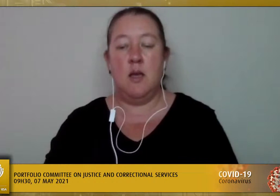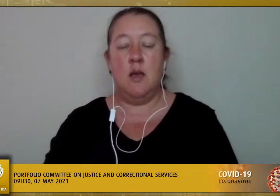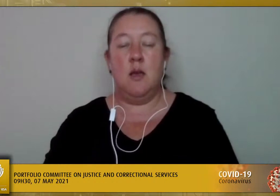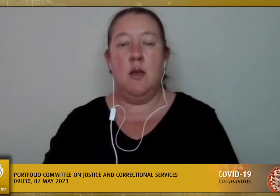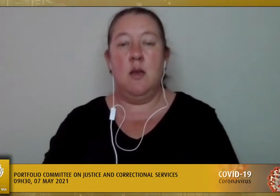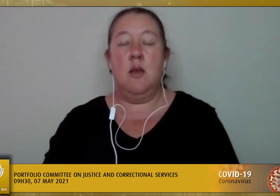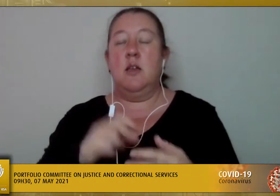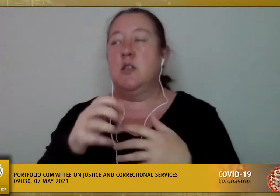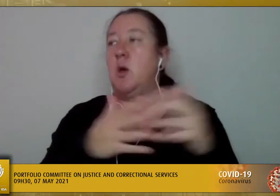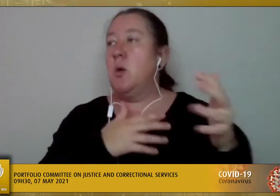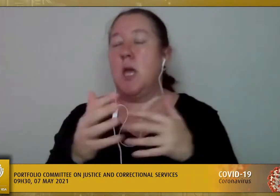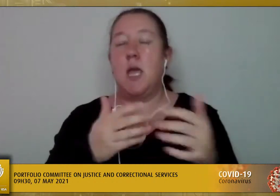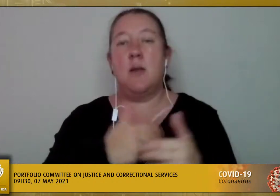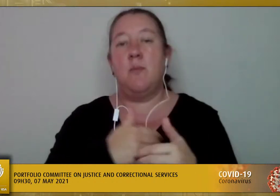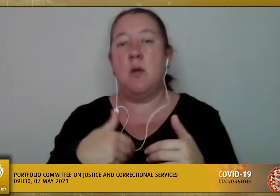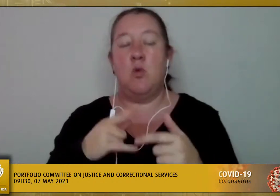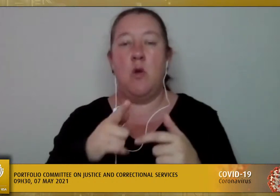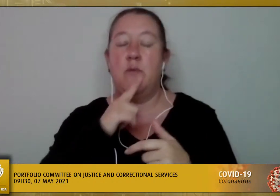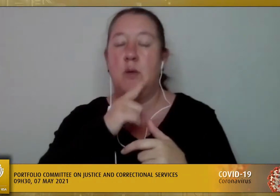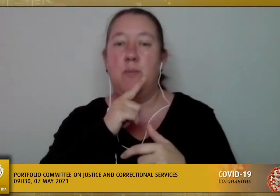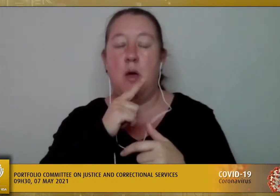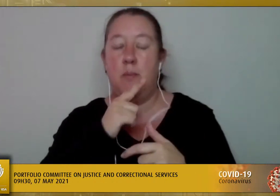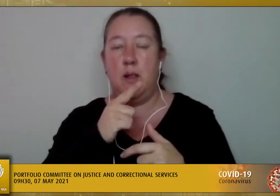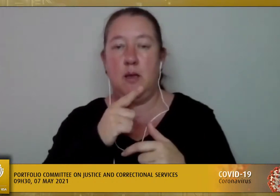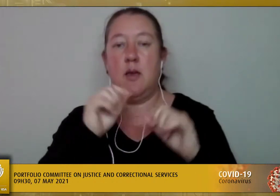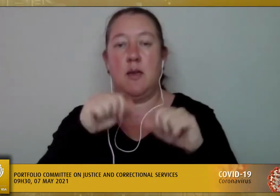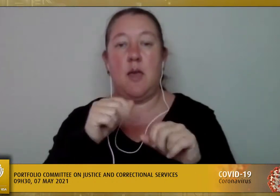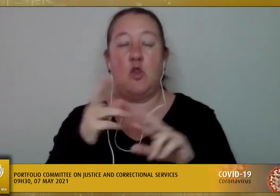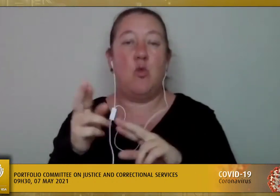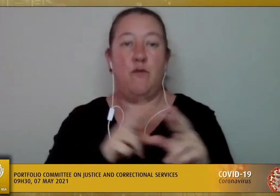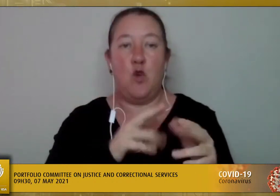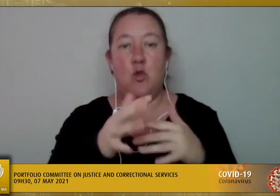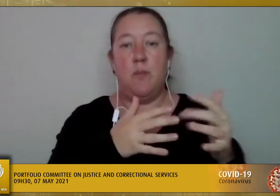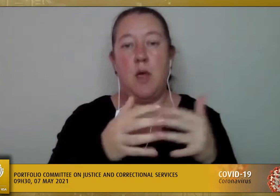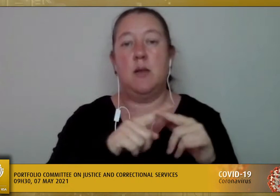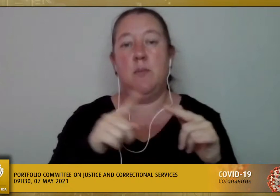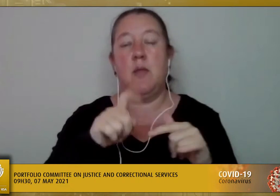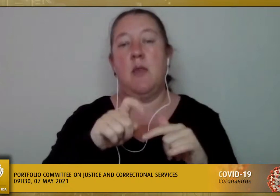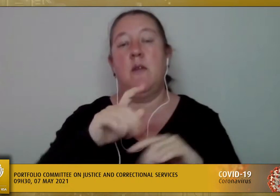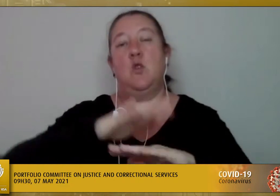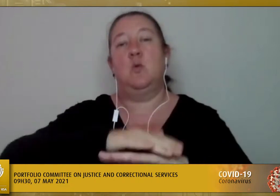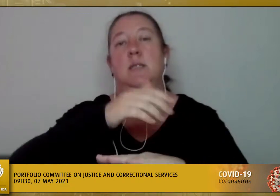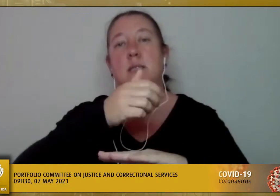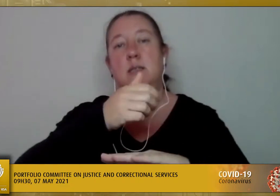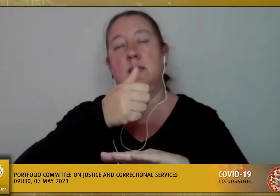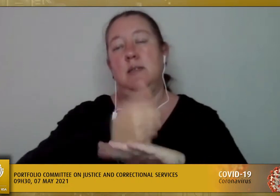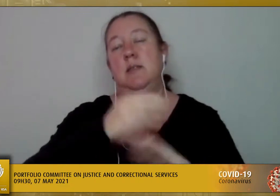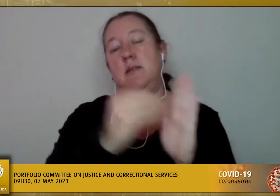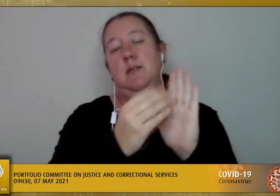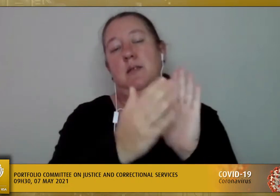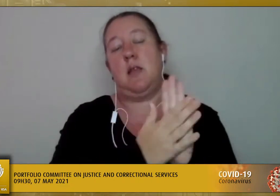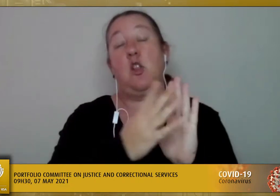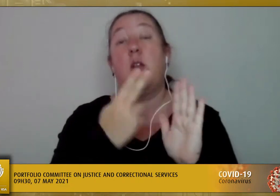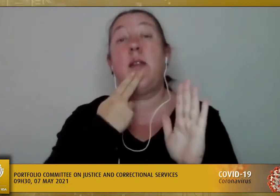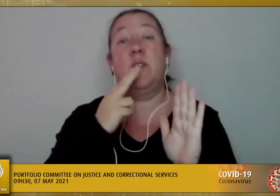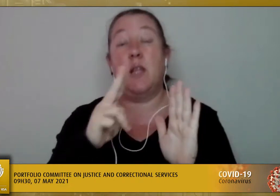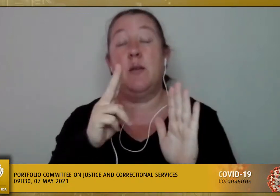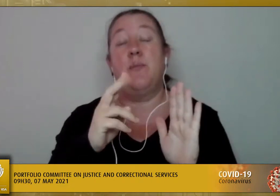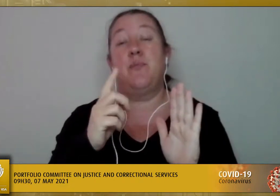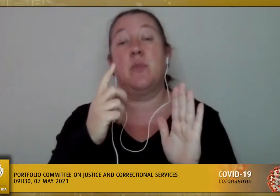so any member of the public can refer matter but they have to set out on affidavit reasonable grounds a